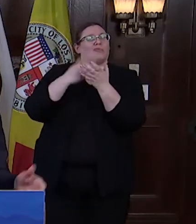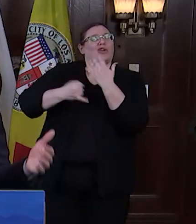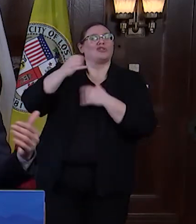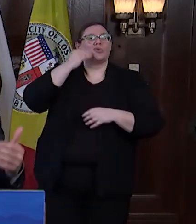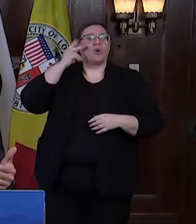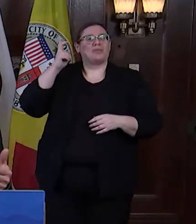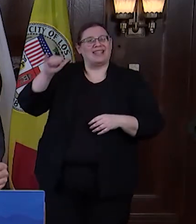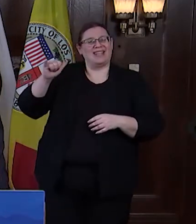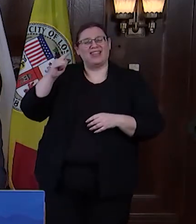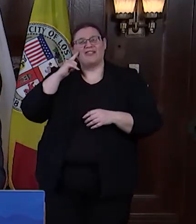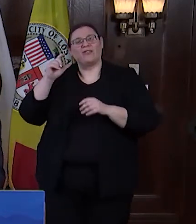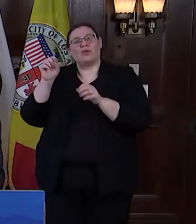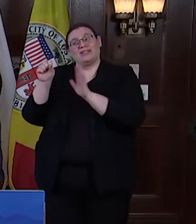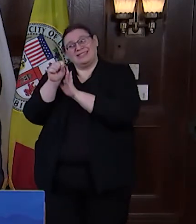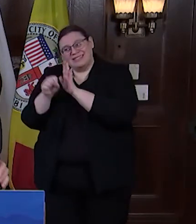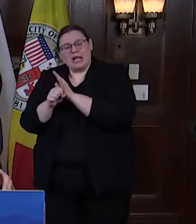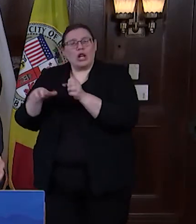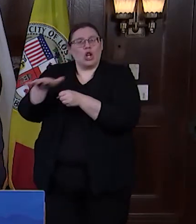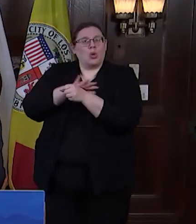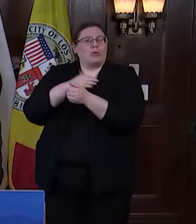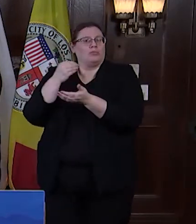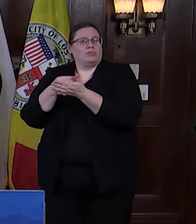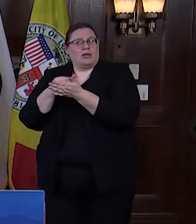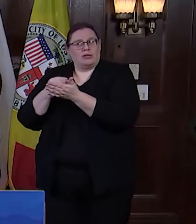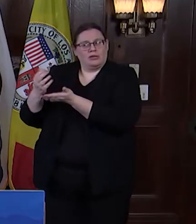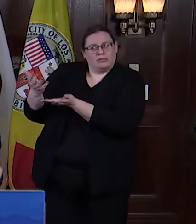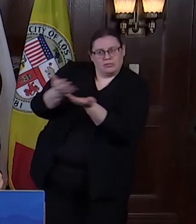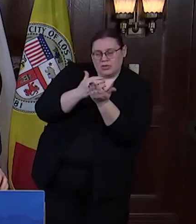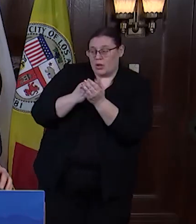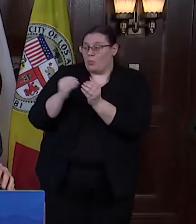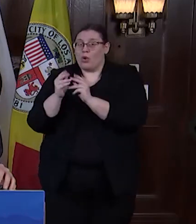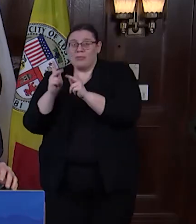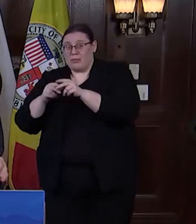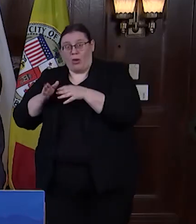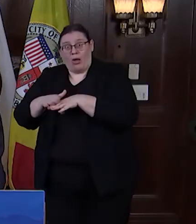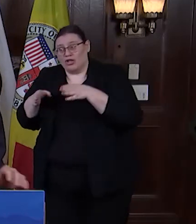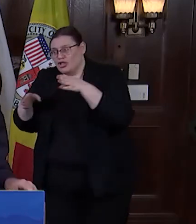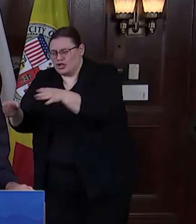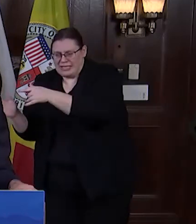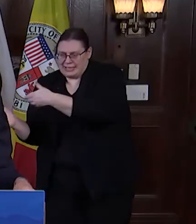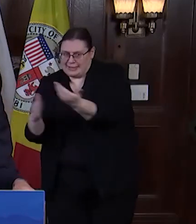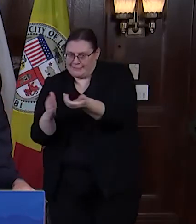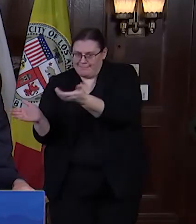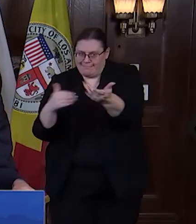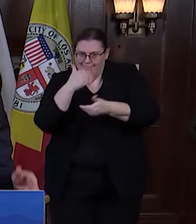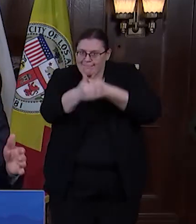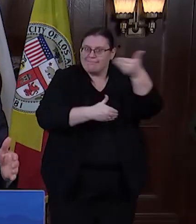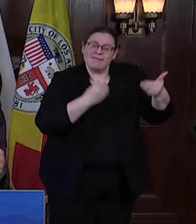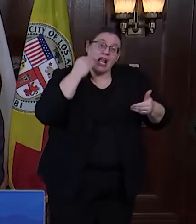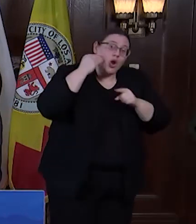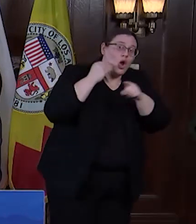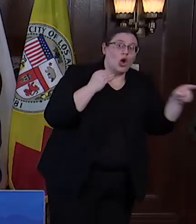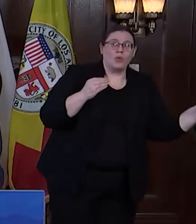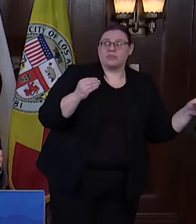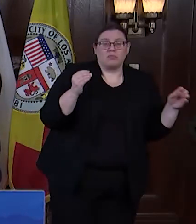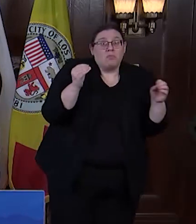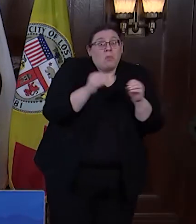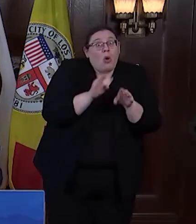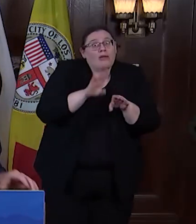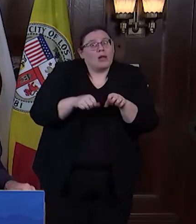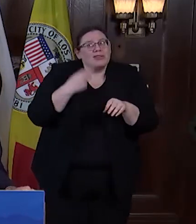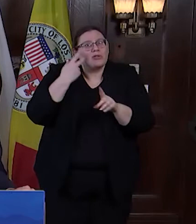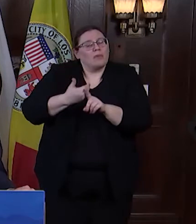state help and local dollars, we're moving hundreds more people off the streets in coming weeks and months than we saw even before with